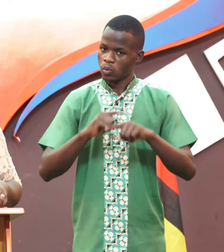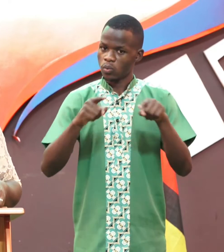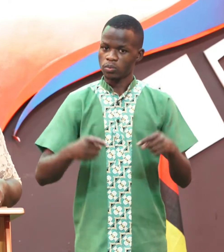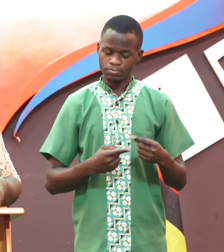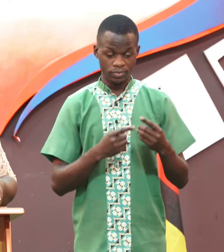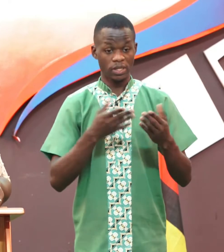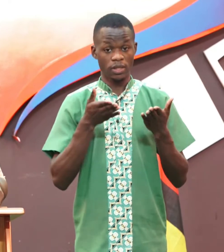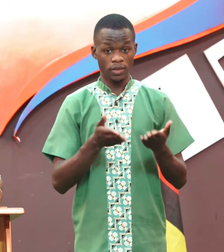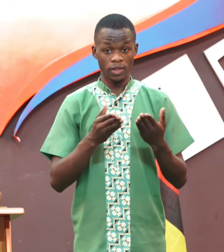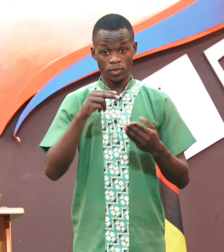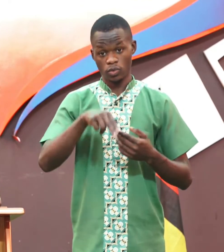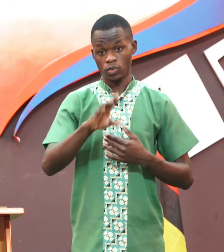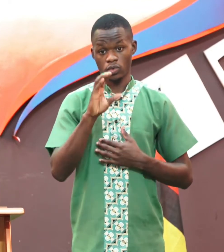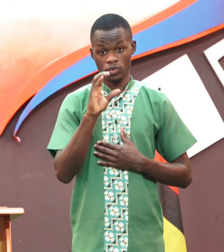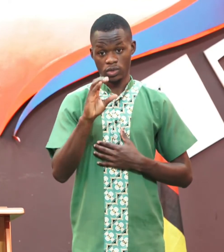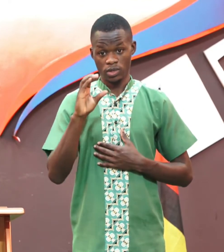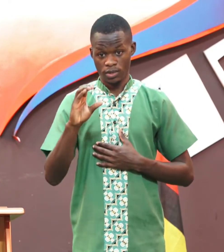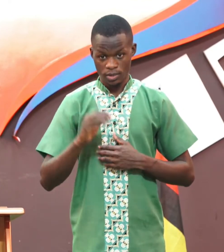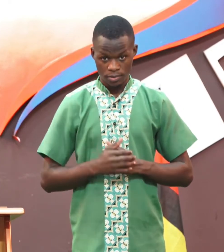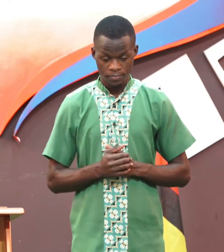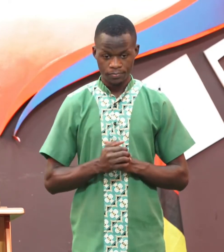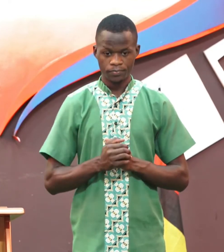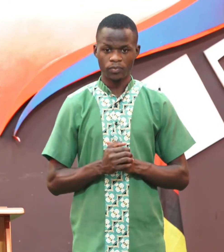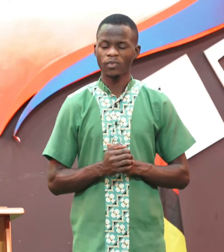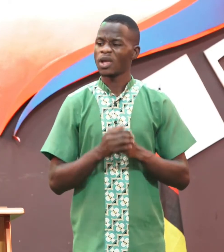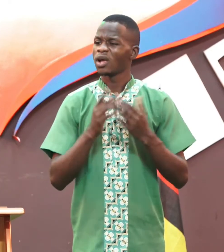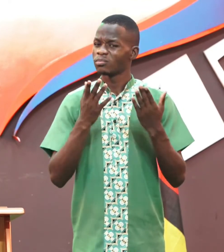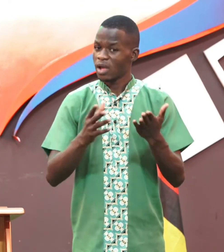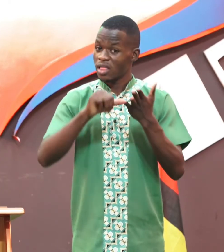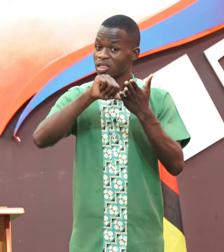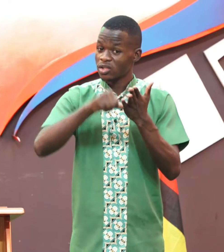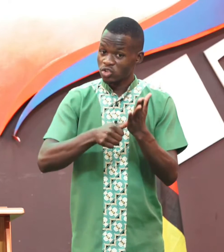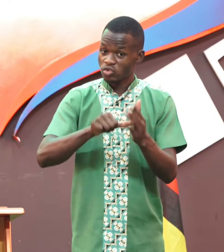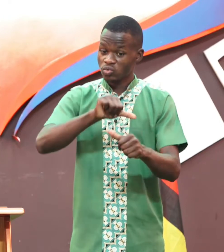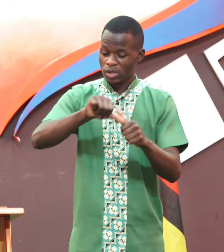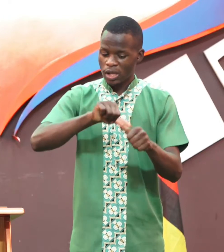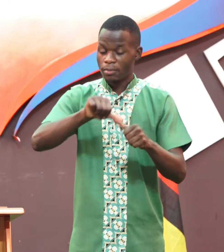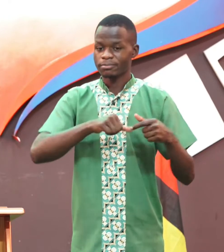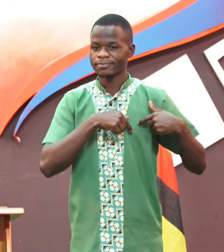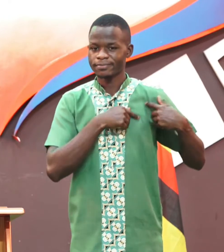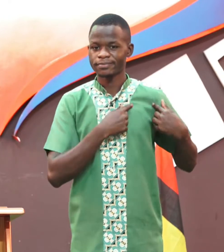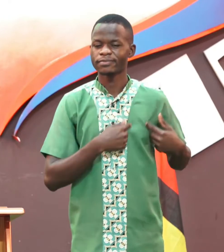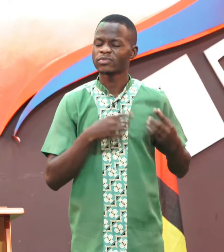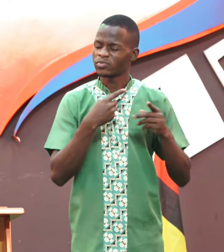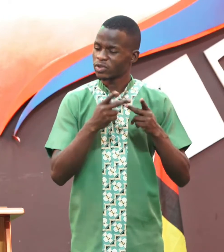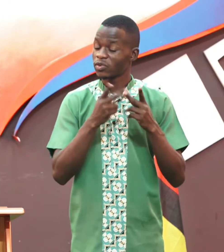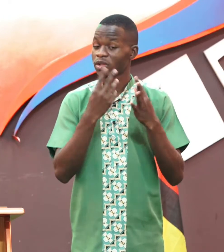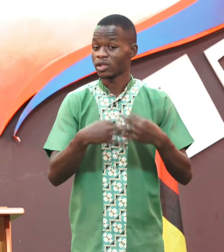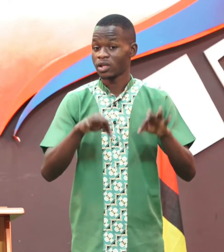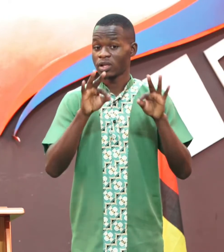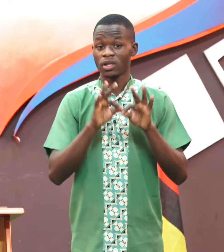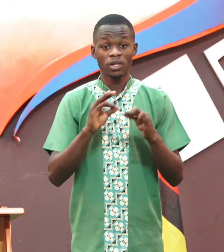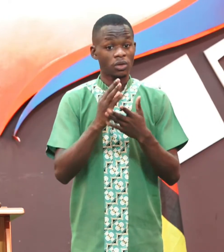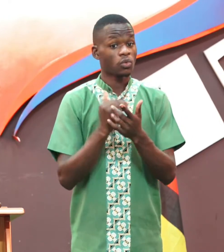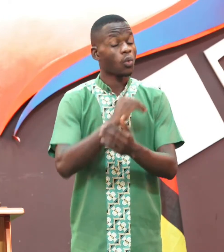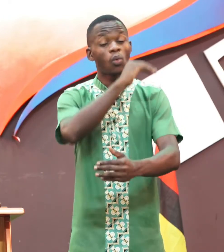bw'omuntu w'omunda. And that's as the inner man ministry. Ensonga y'omutima nsonga nkulu nnyo. The heart is a crucial matter. By the way, ffenna